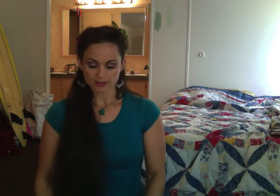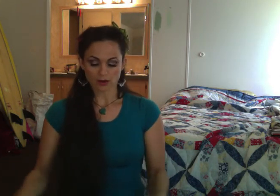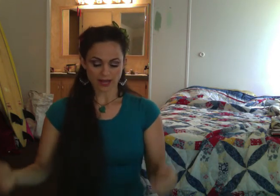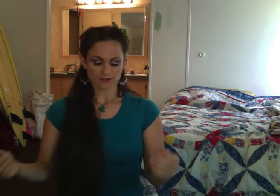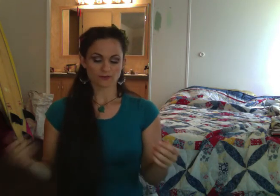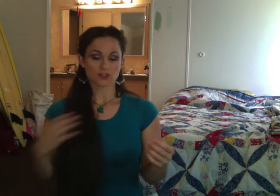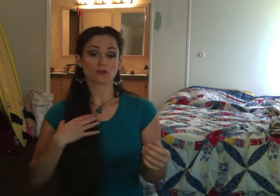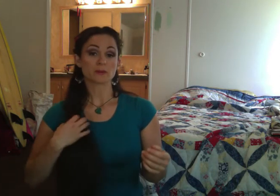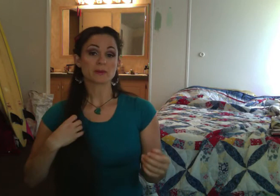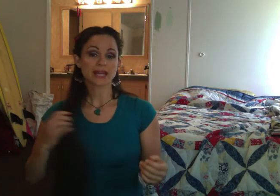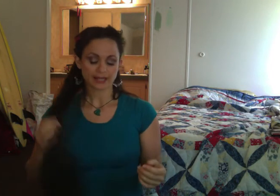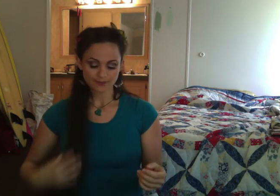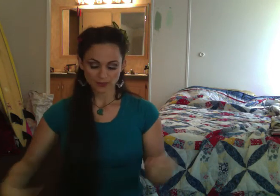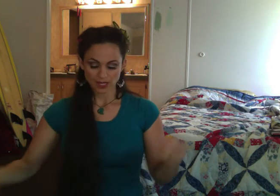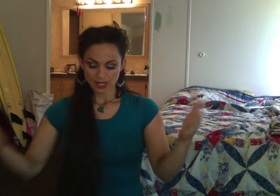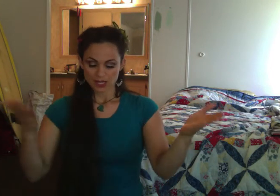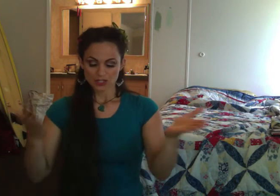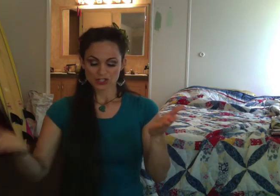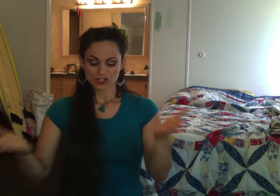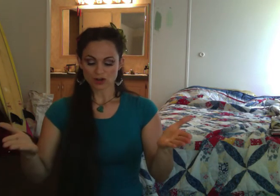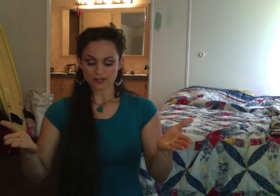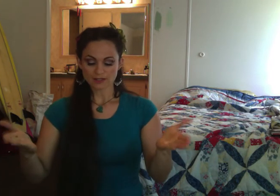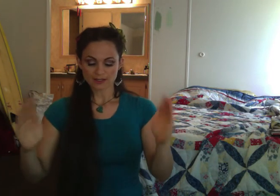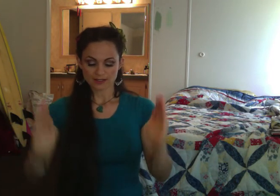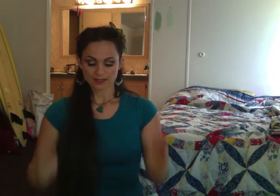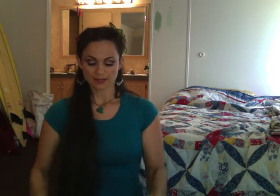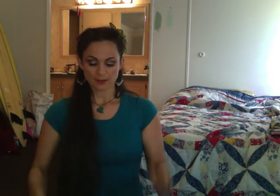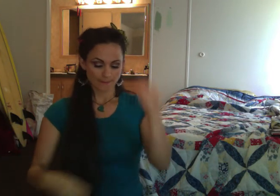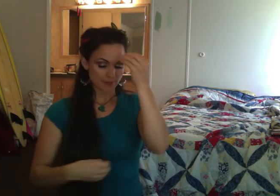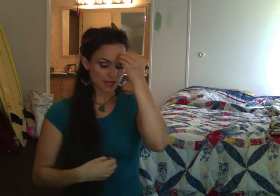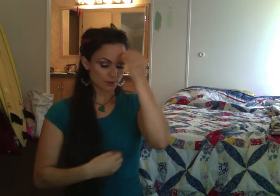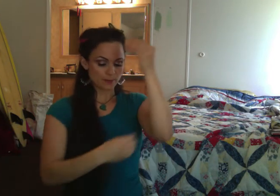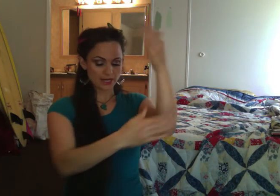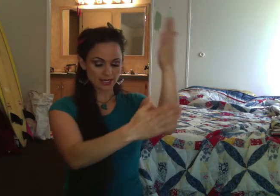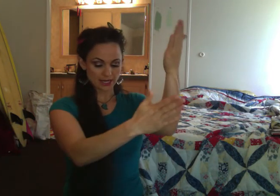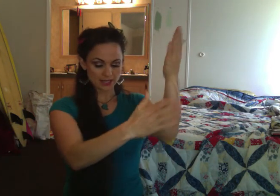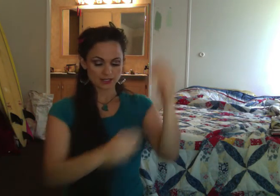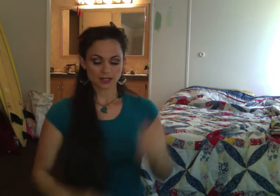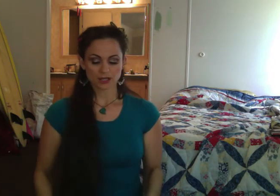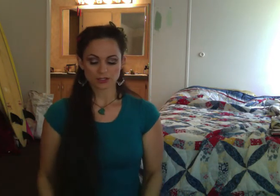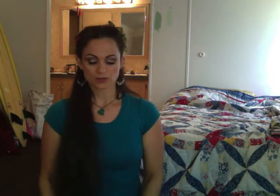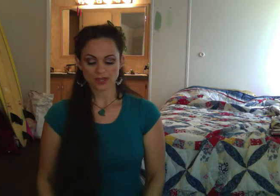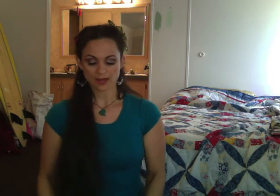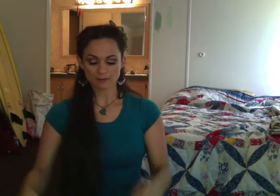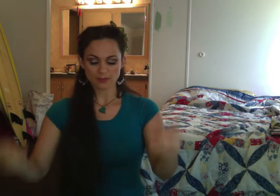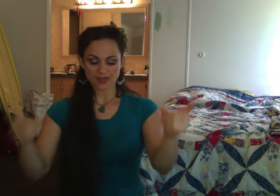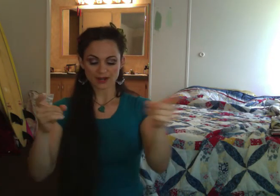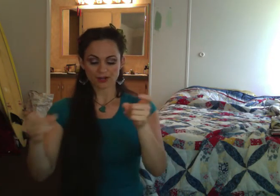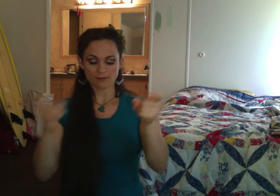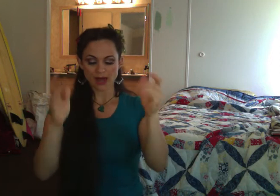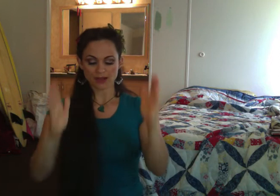Okay, so from the beginning, servants, be obedient to them that are your